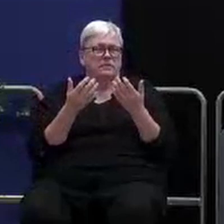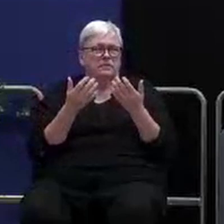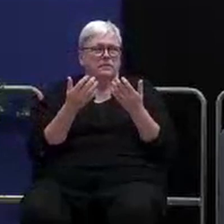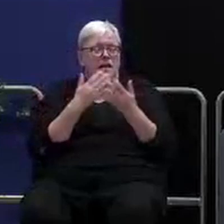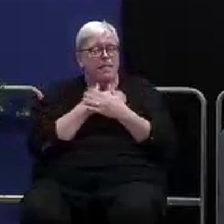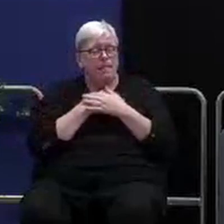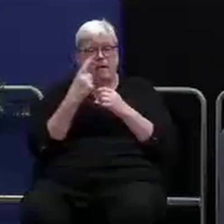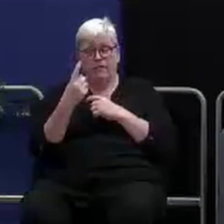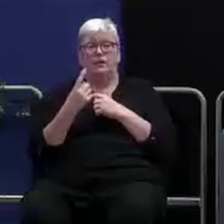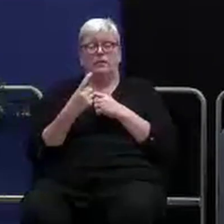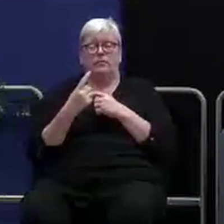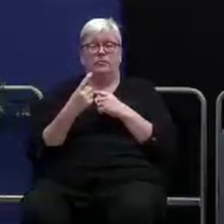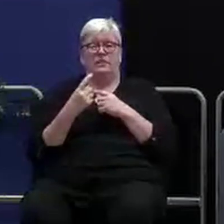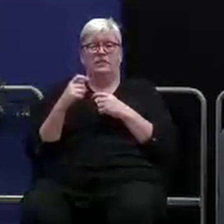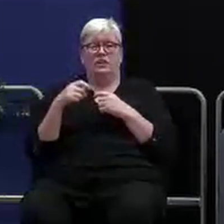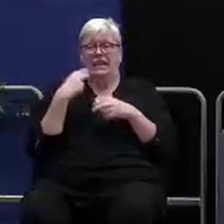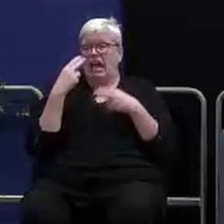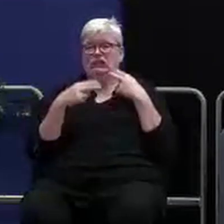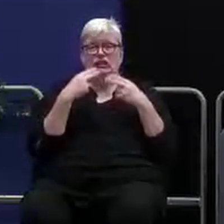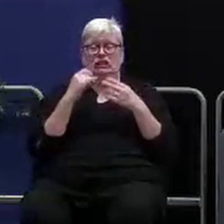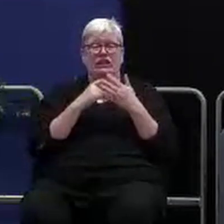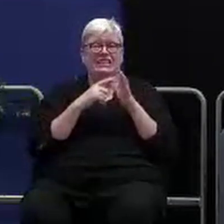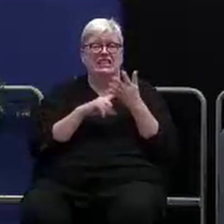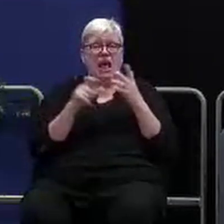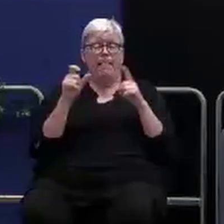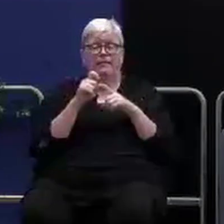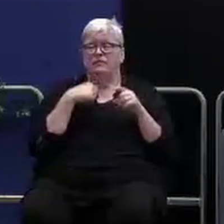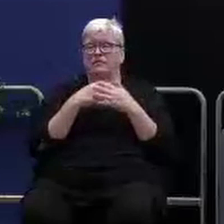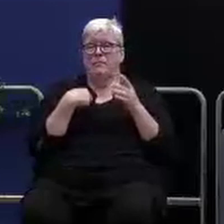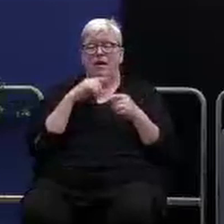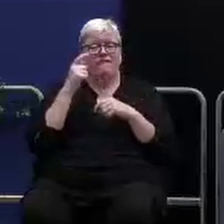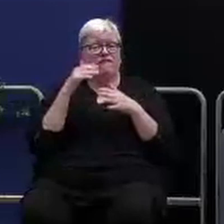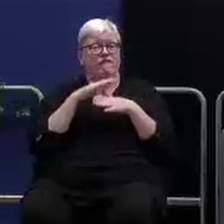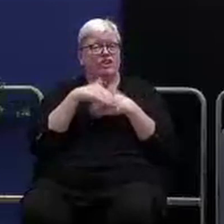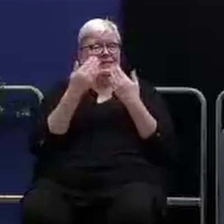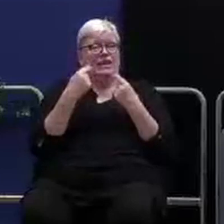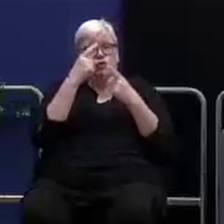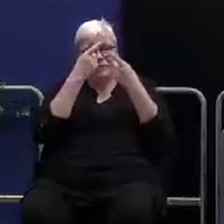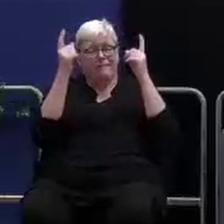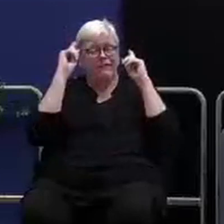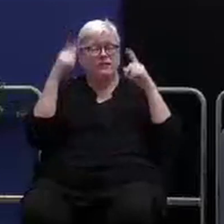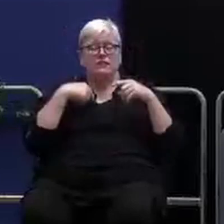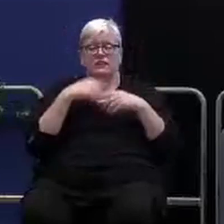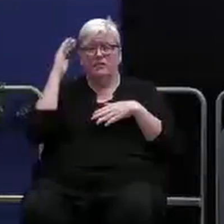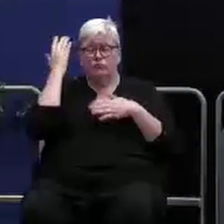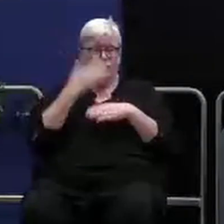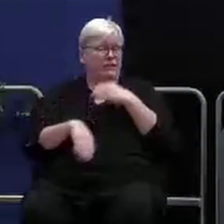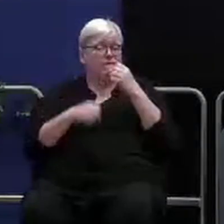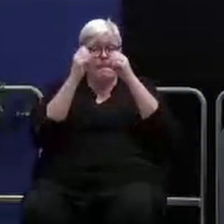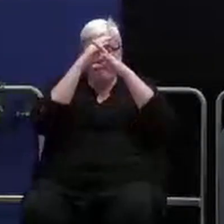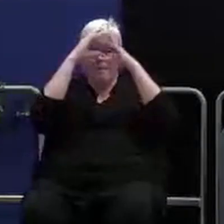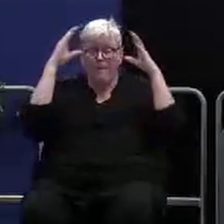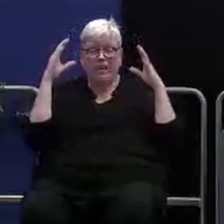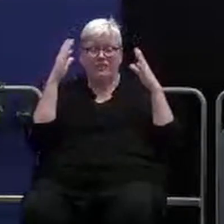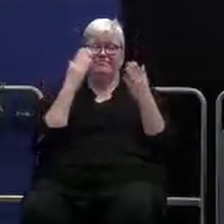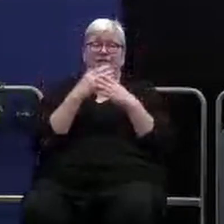Love came for me in a canteen salad bar on my first day of university. In all my wildest imaginings, and trust